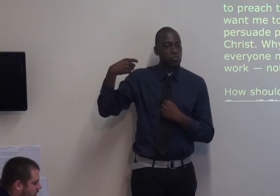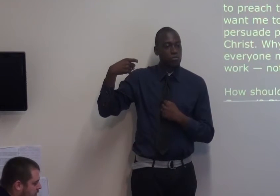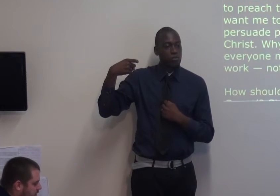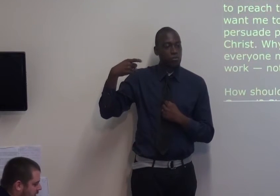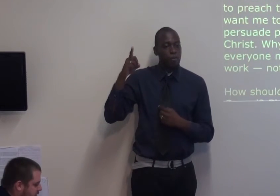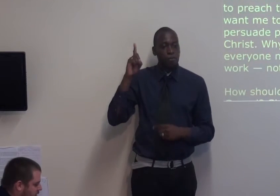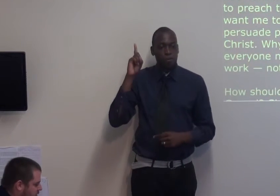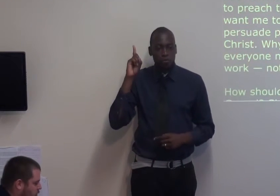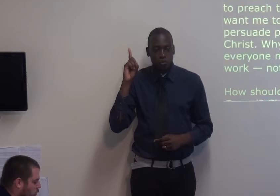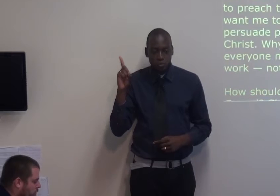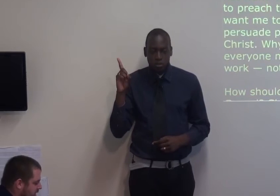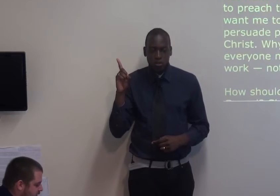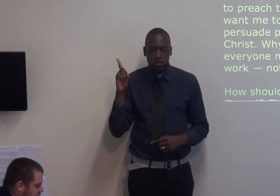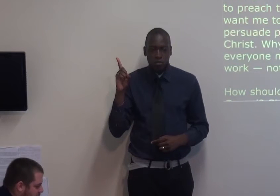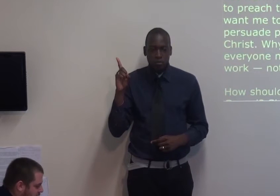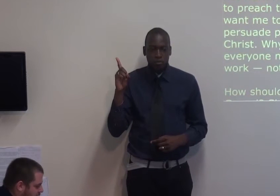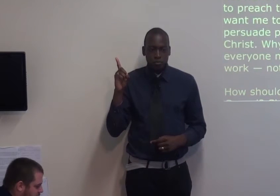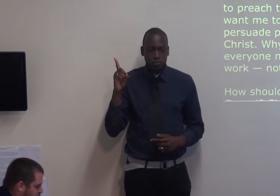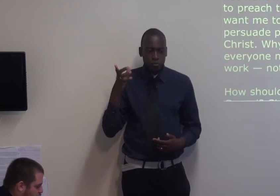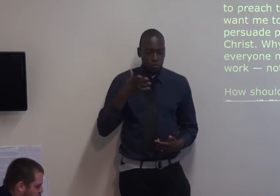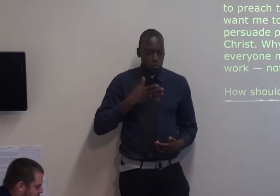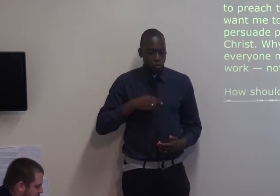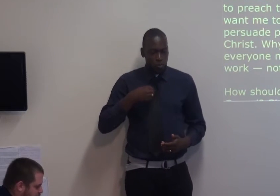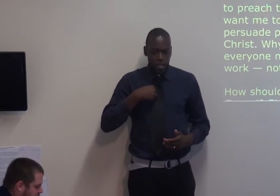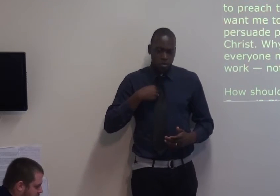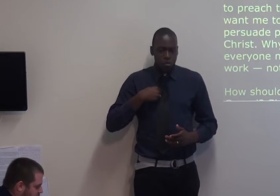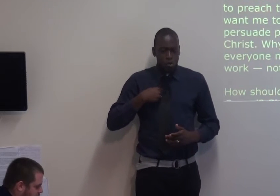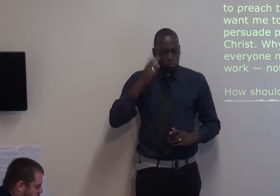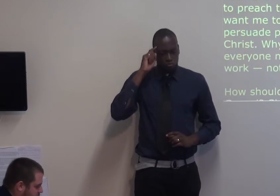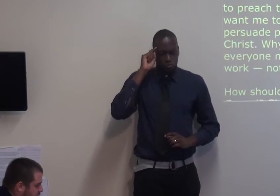but he does not want me to think of new ways to preach the gospel.